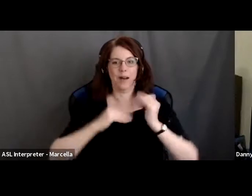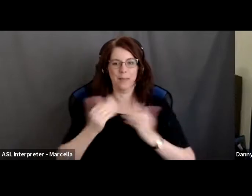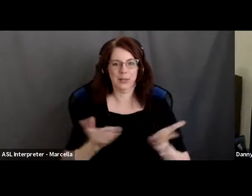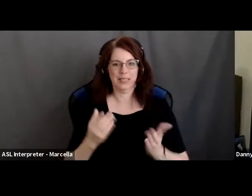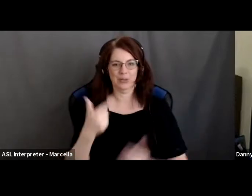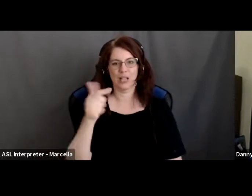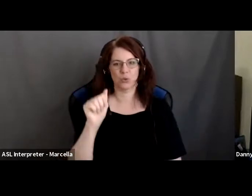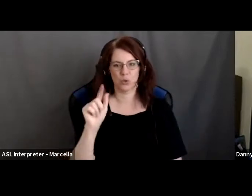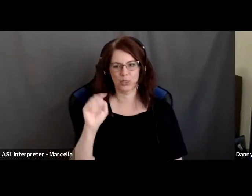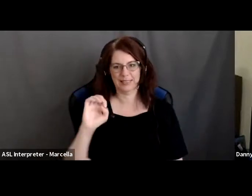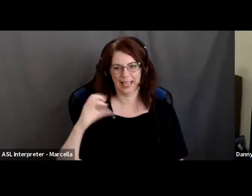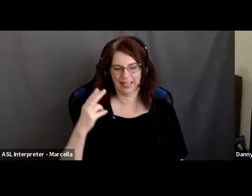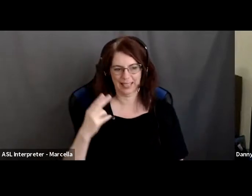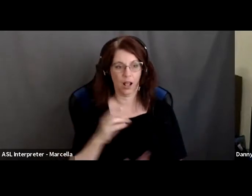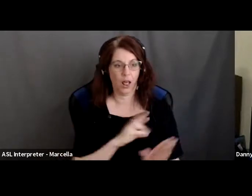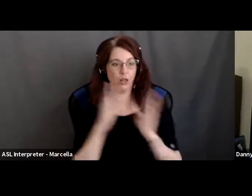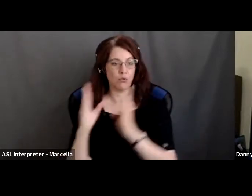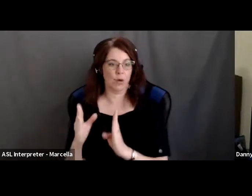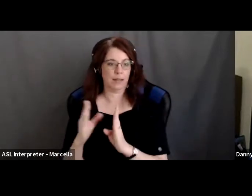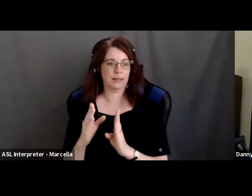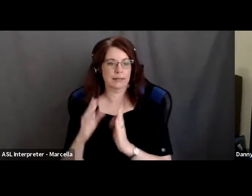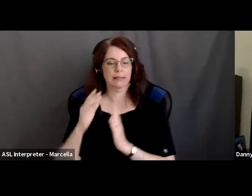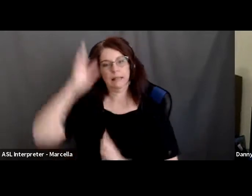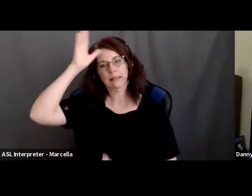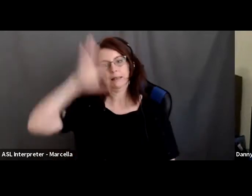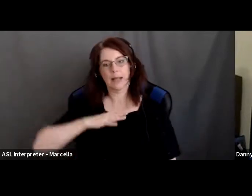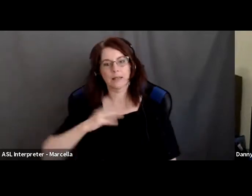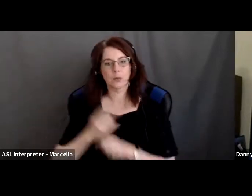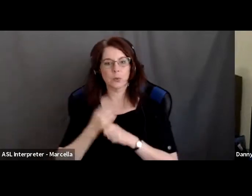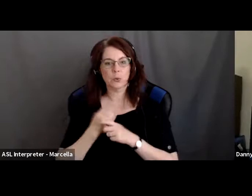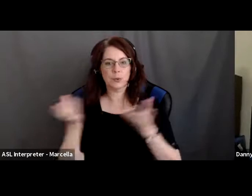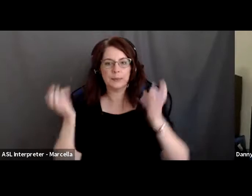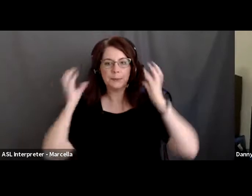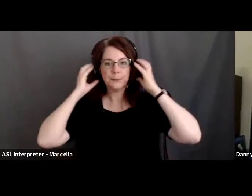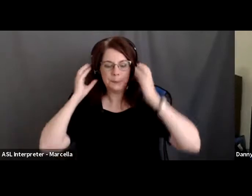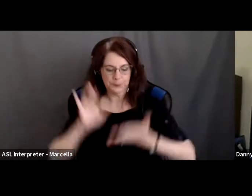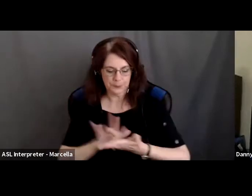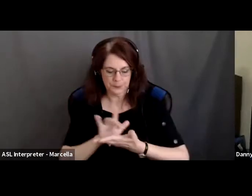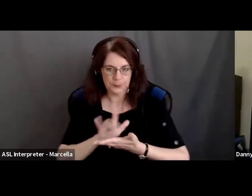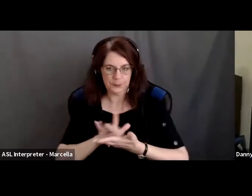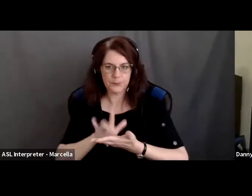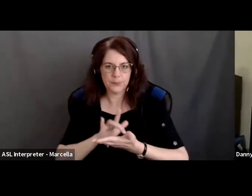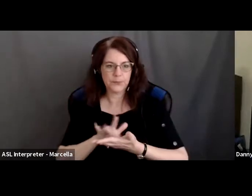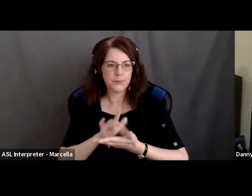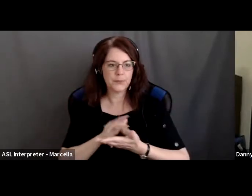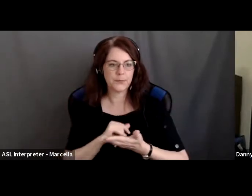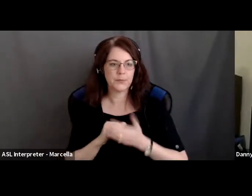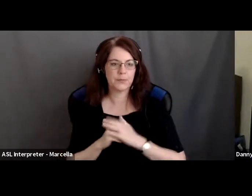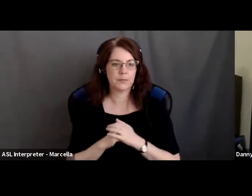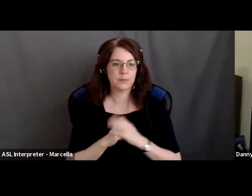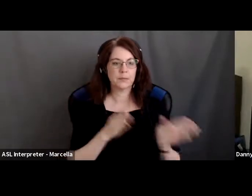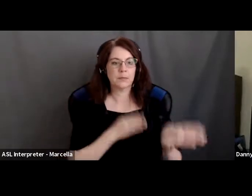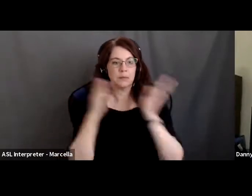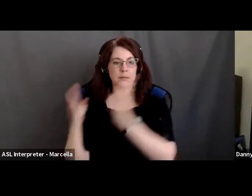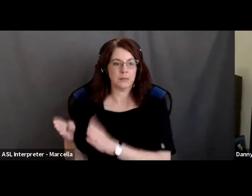Georgia Tech. To the right of that is a gentleman using a tablet device, using headphones, and then